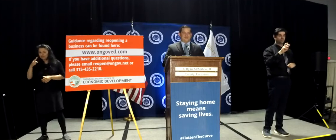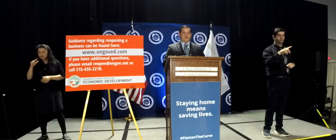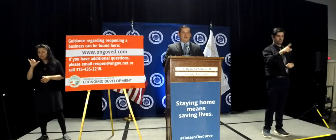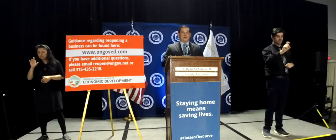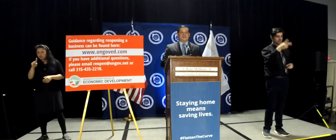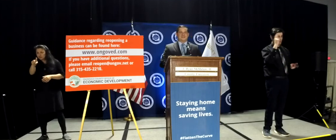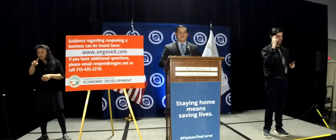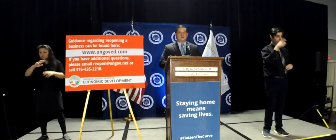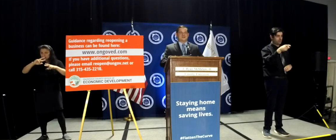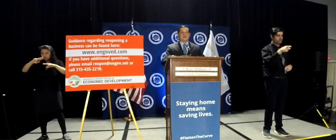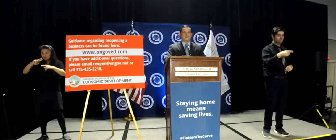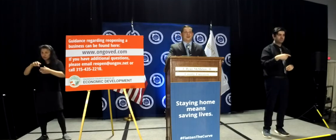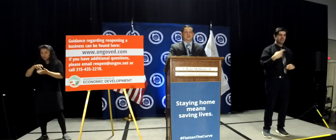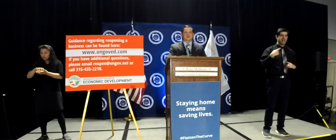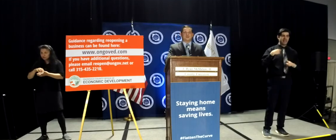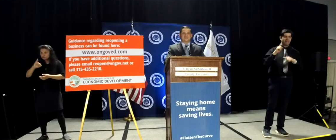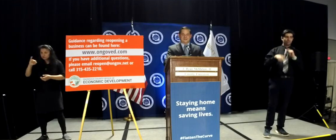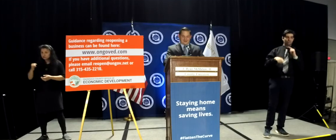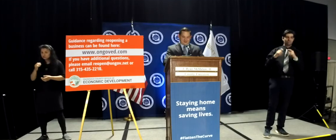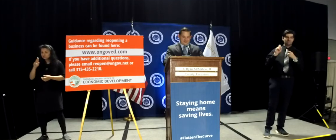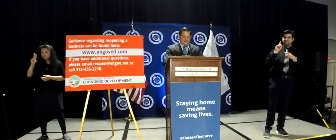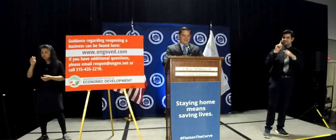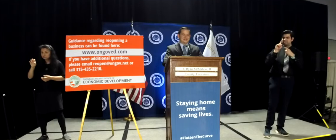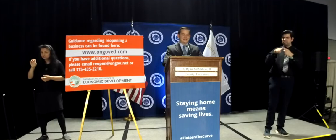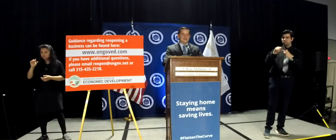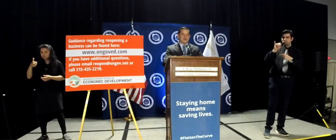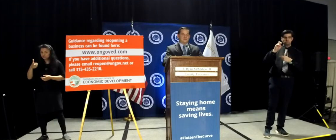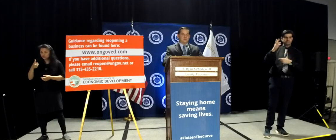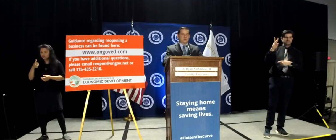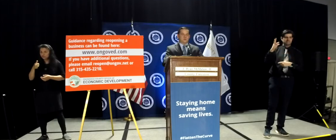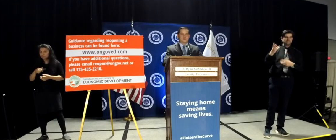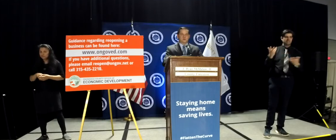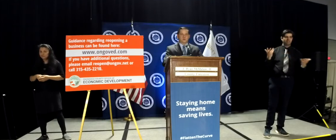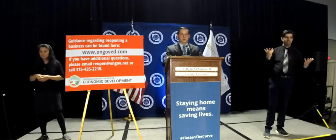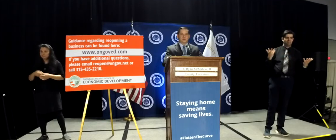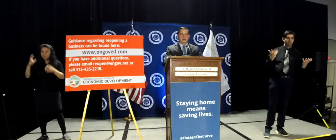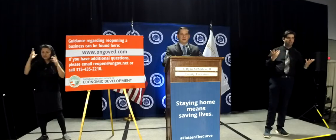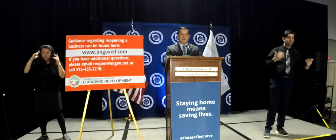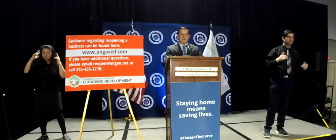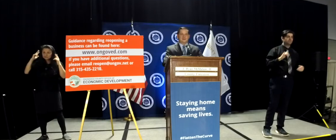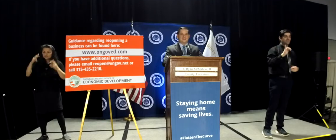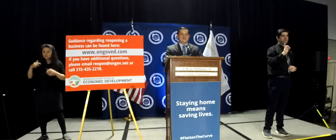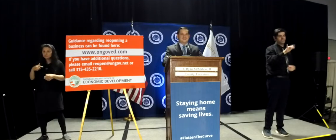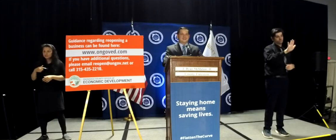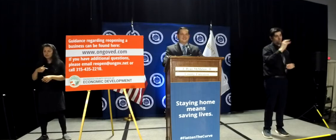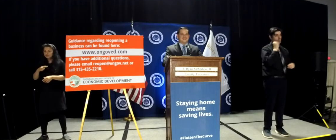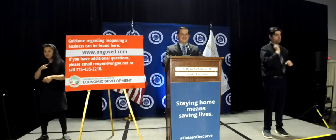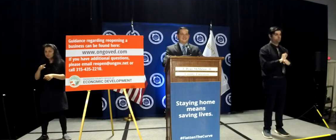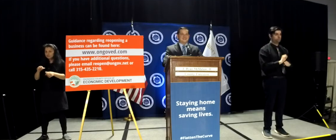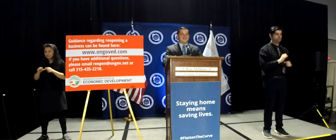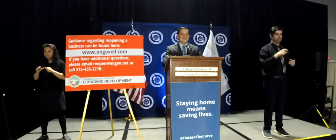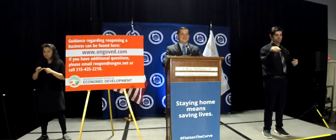You look pretty good, Chris. I think you still need a haircut, though. So let's get that done. Everybody, please enjoy the weekend. Don't expect Monday, June